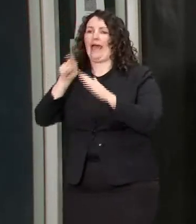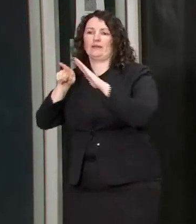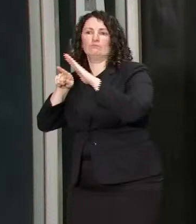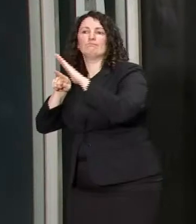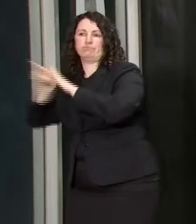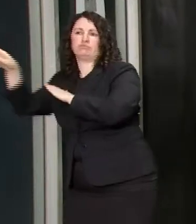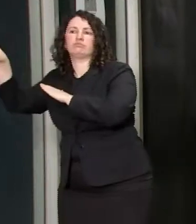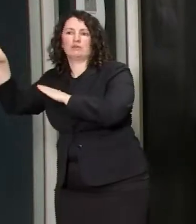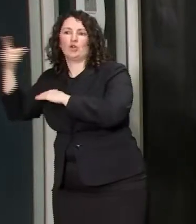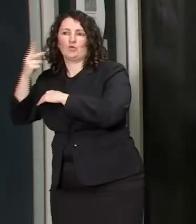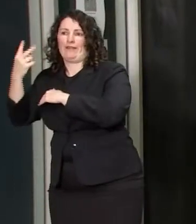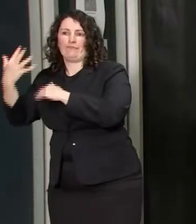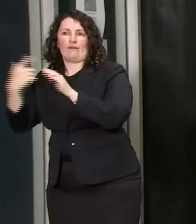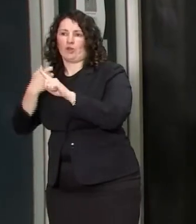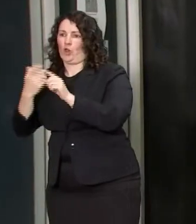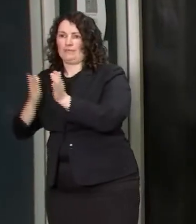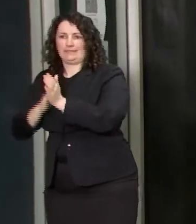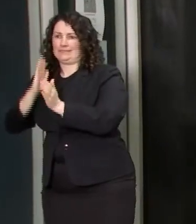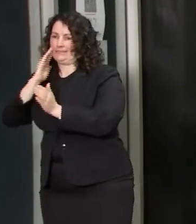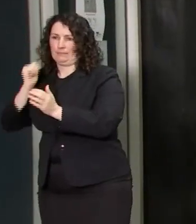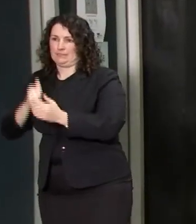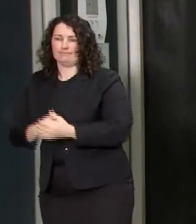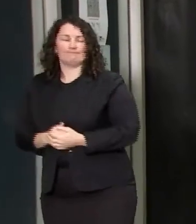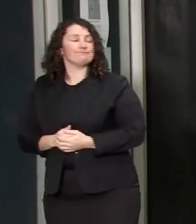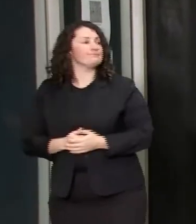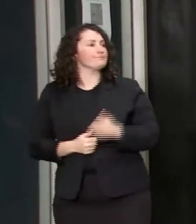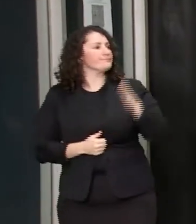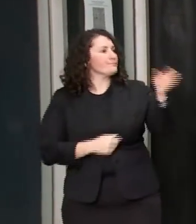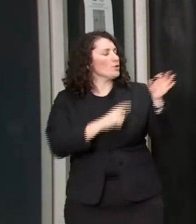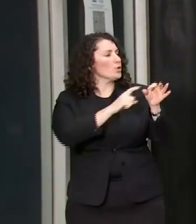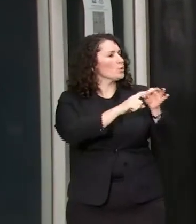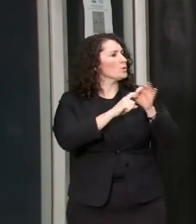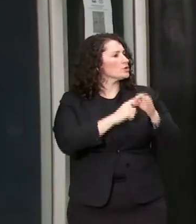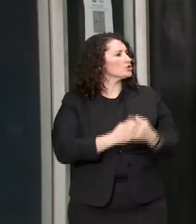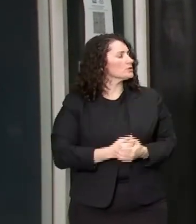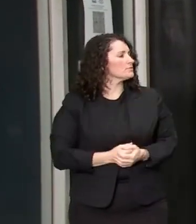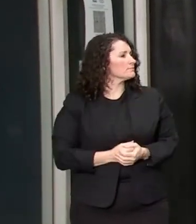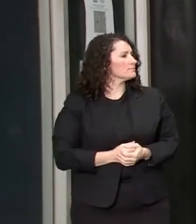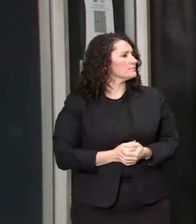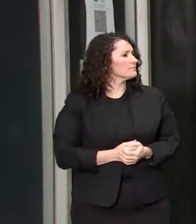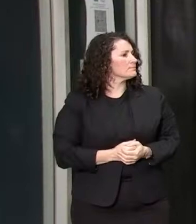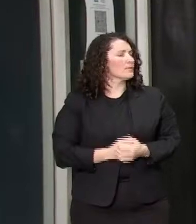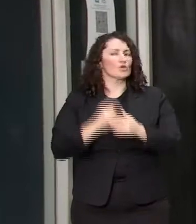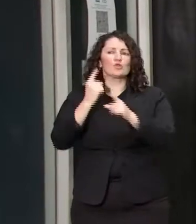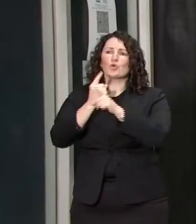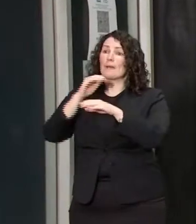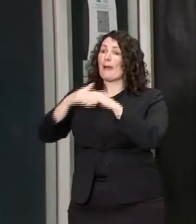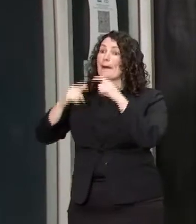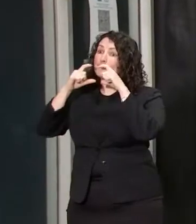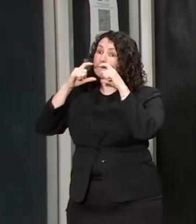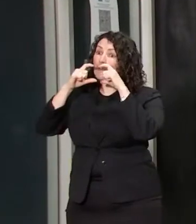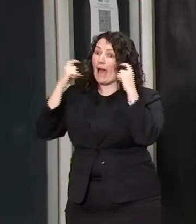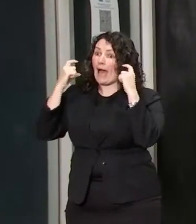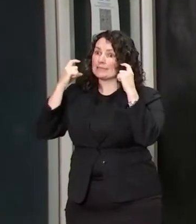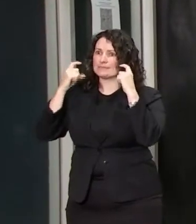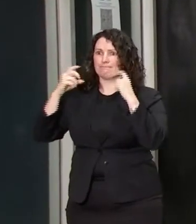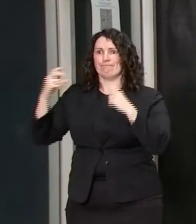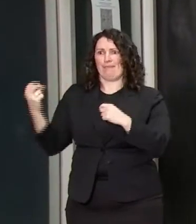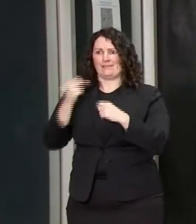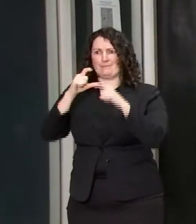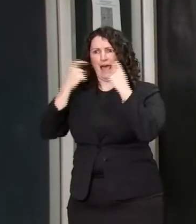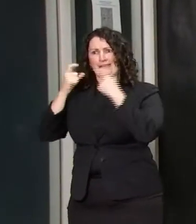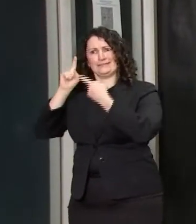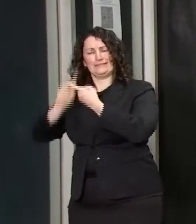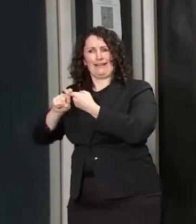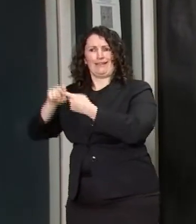Thanks, Tim. In terms of the order regarding masks and outdoor use, now that you've identified